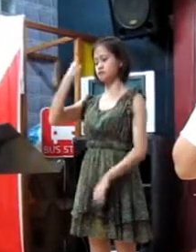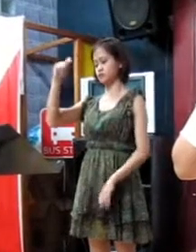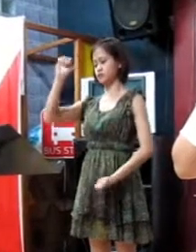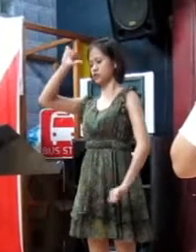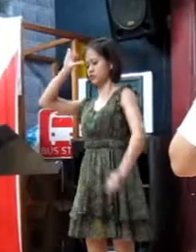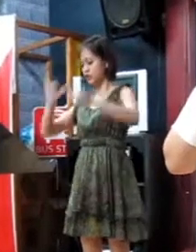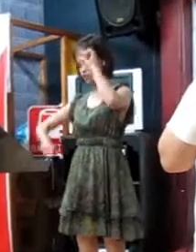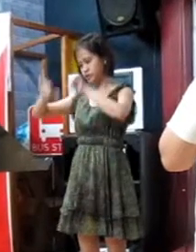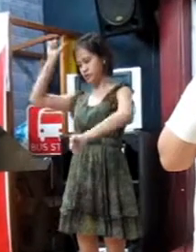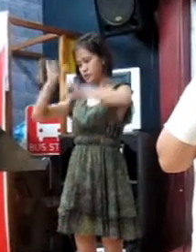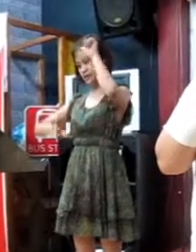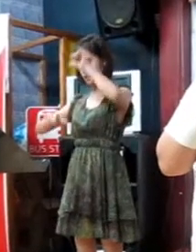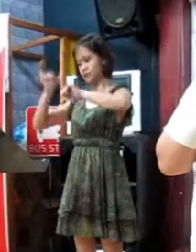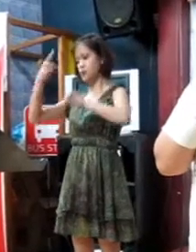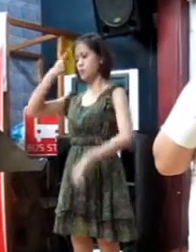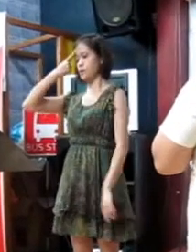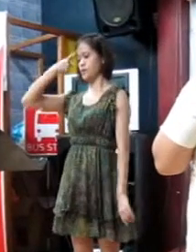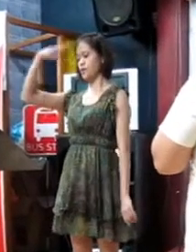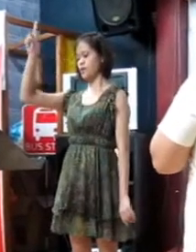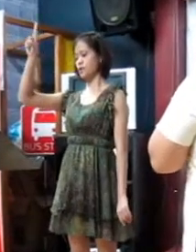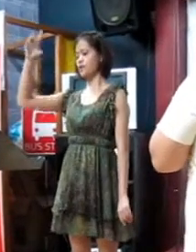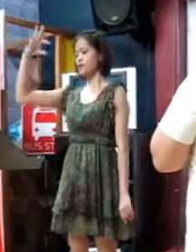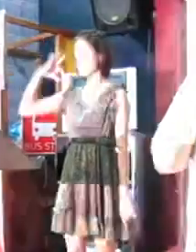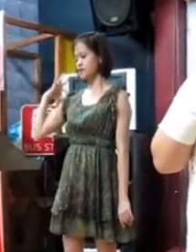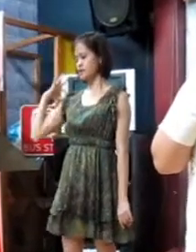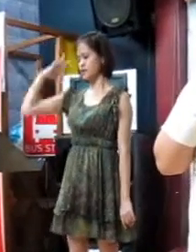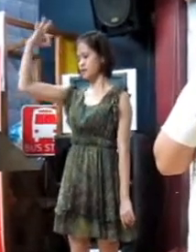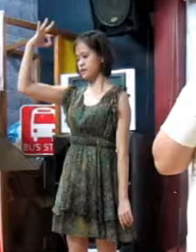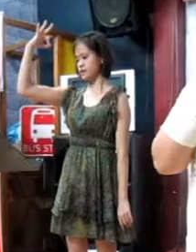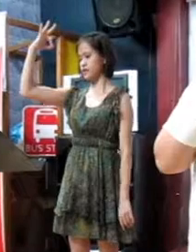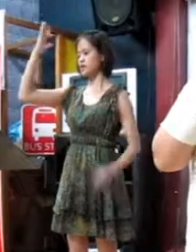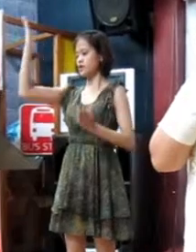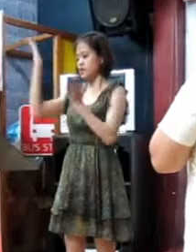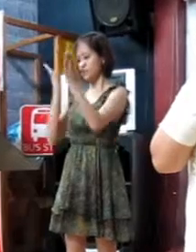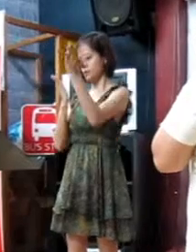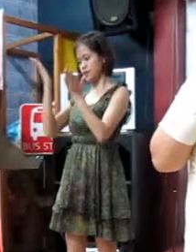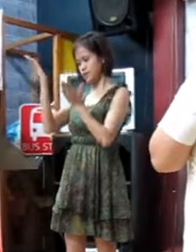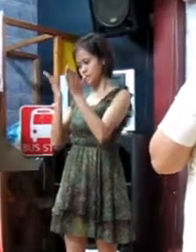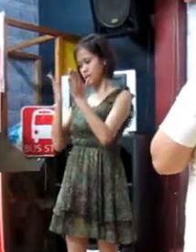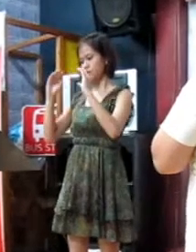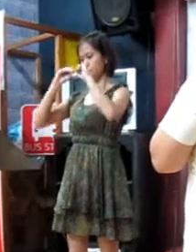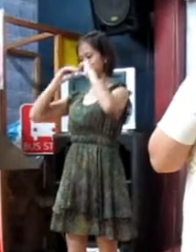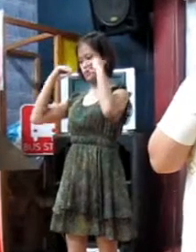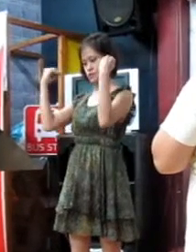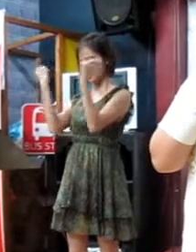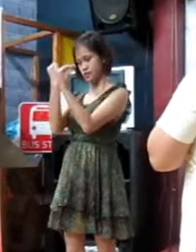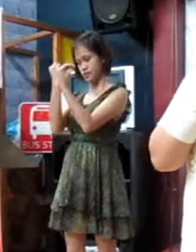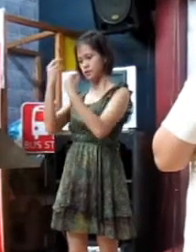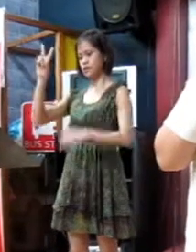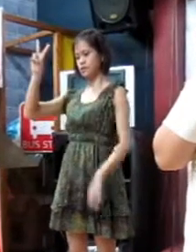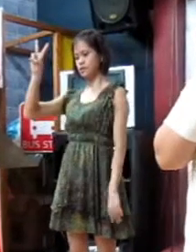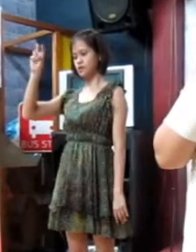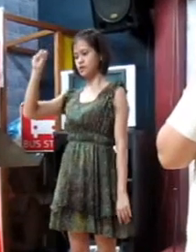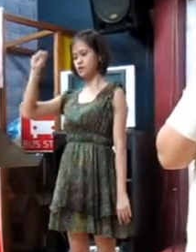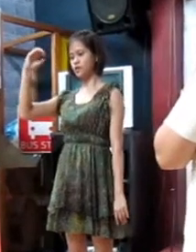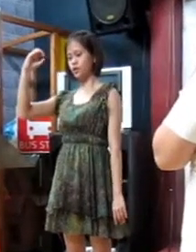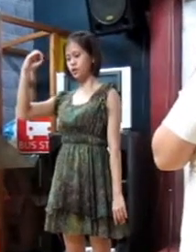passed the assessment for Volunteer